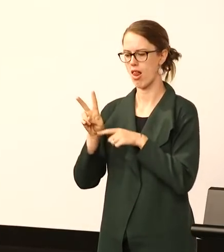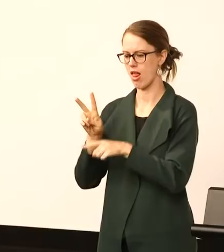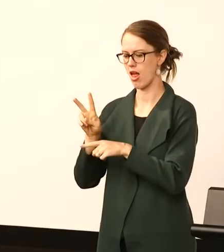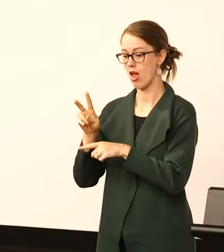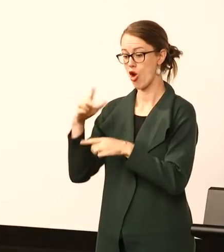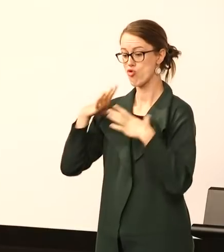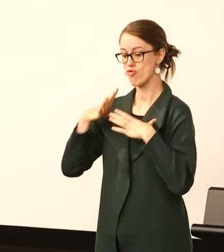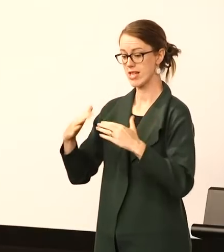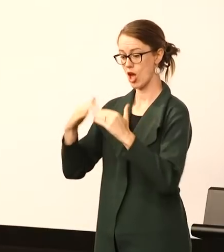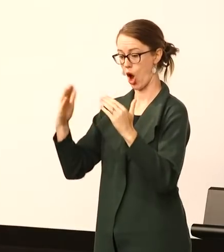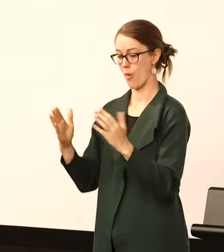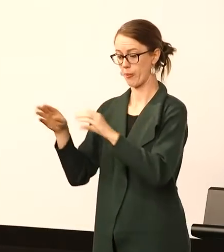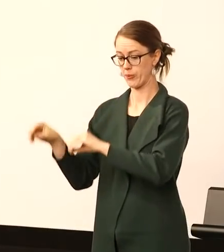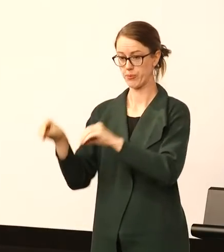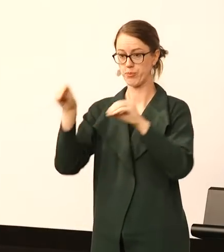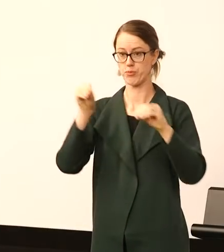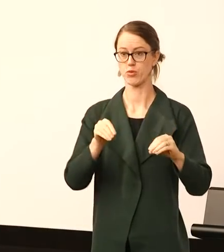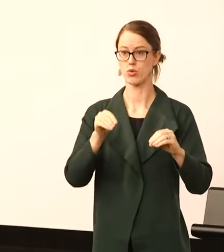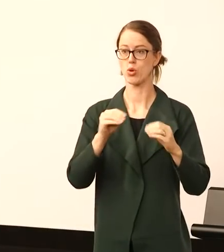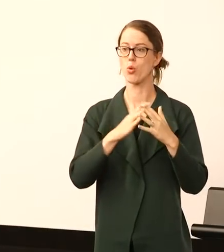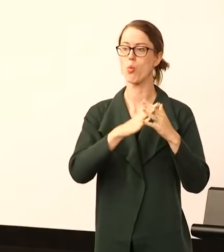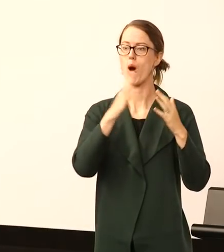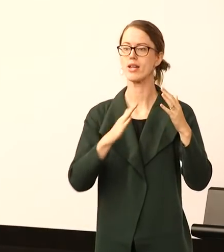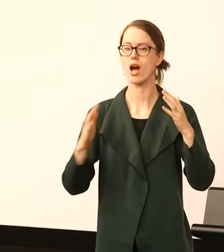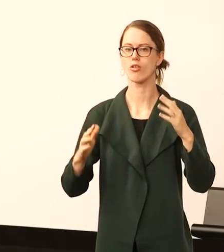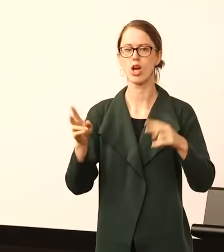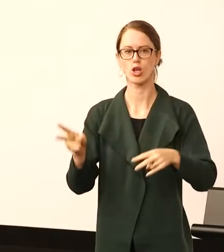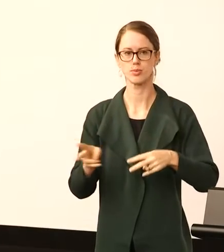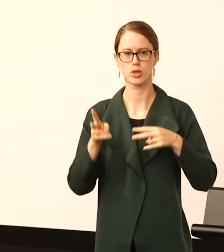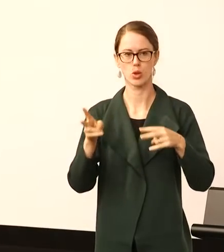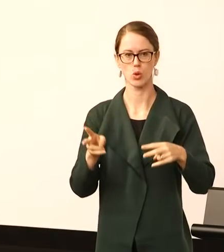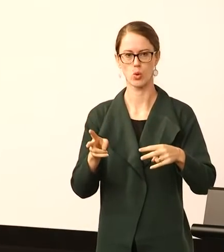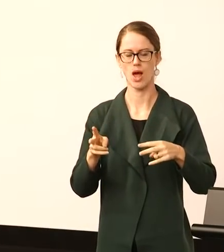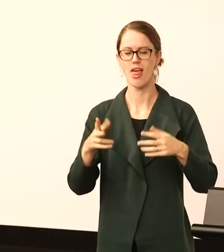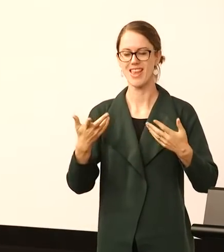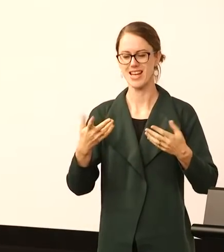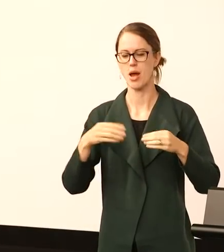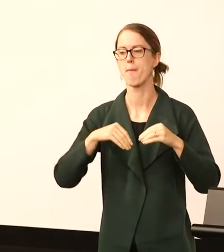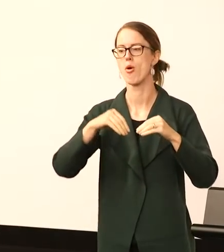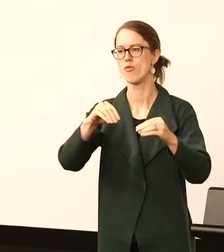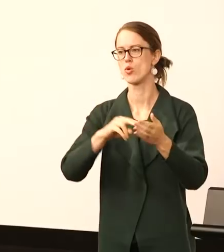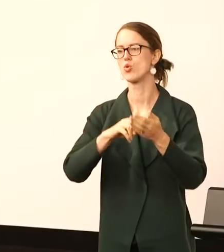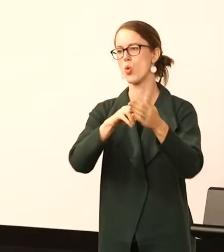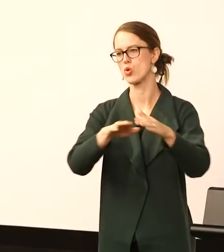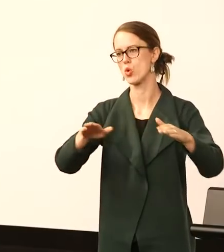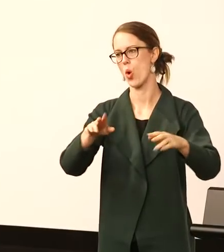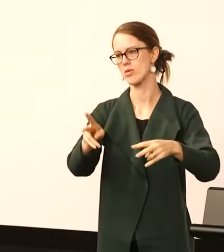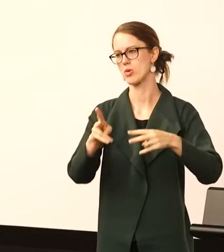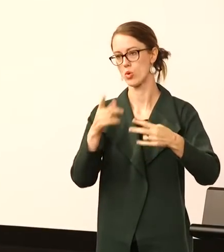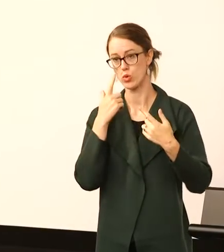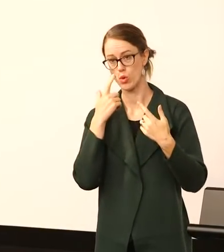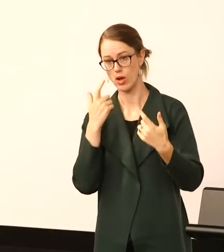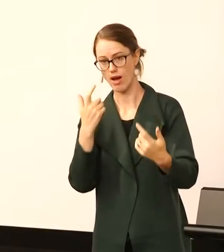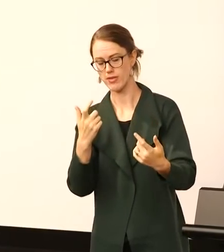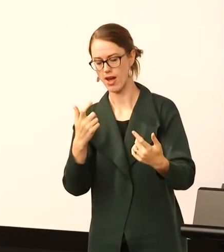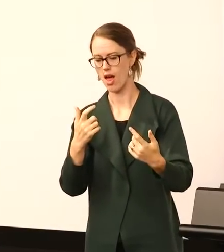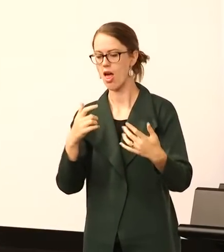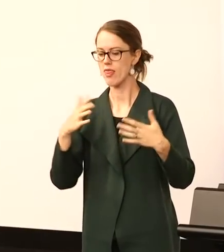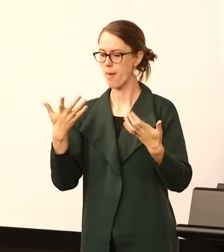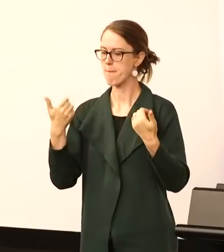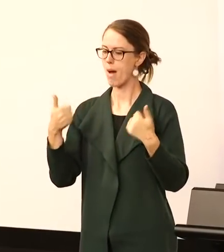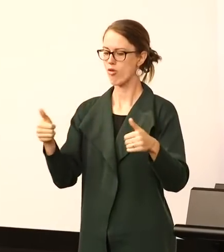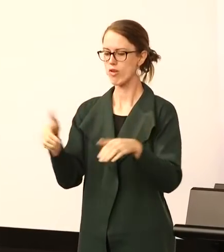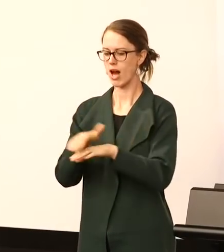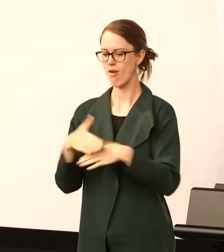St Margaret's to Waitakere Hospital and then to North Shore Hospital for care. Once